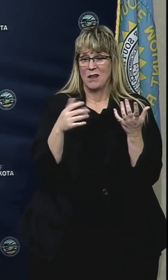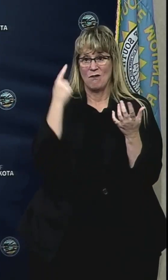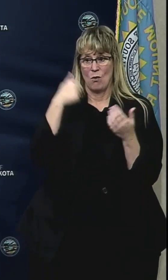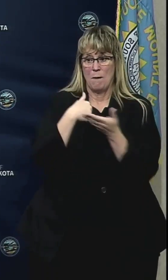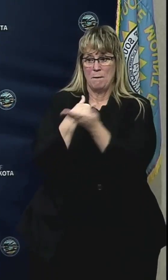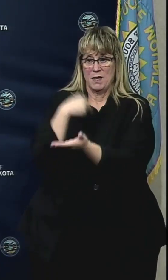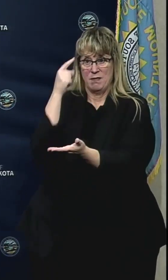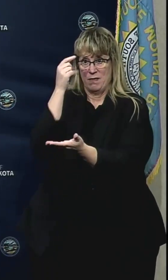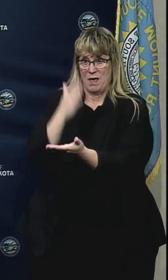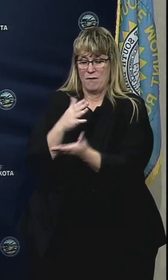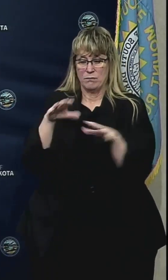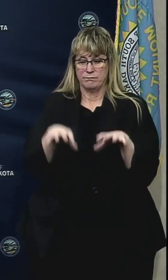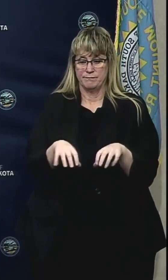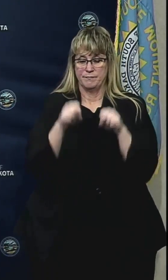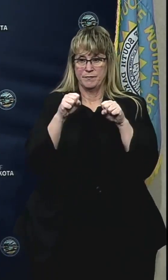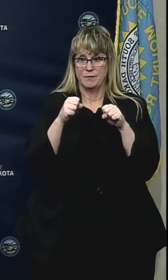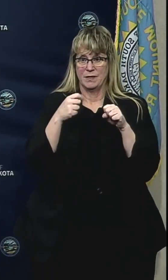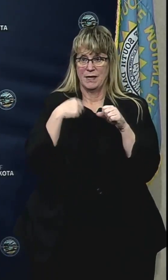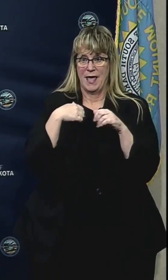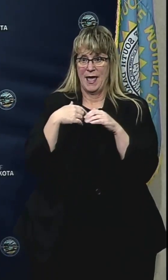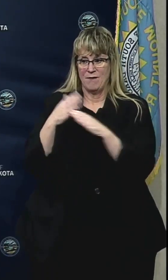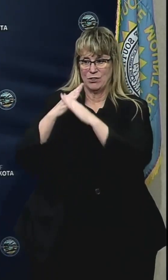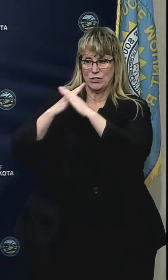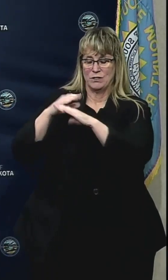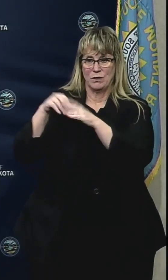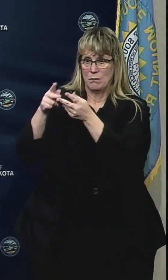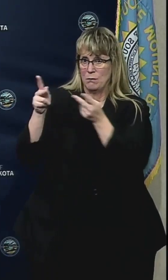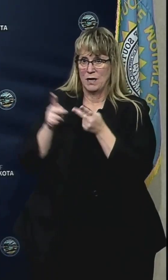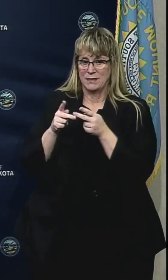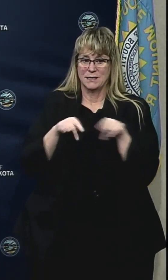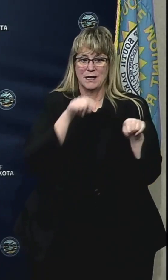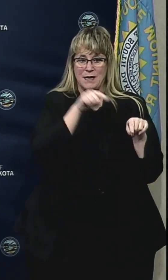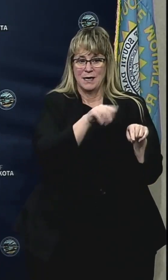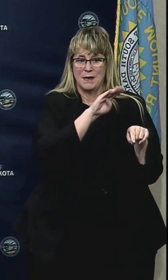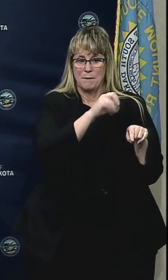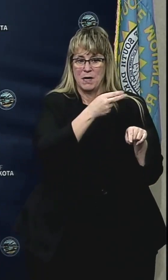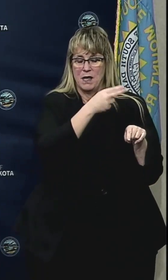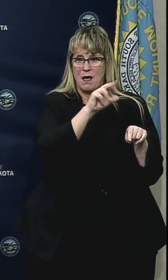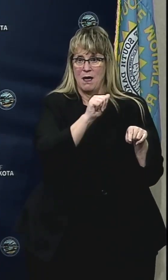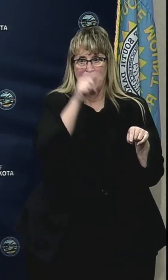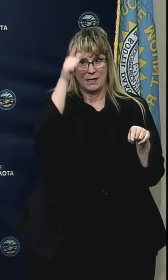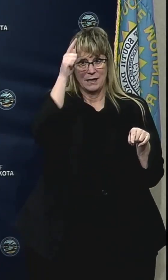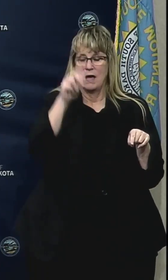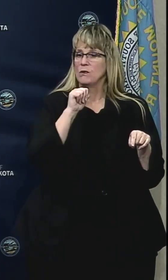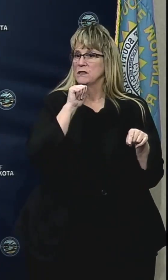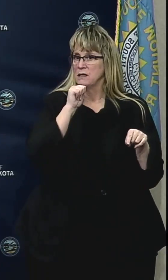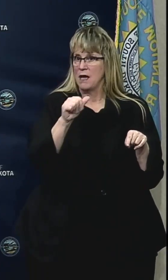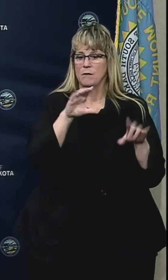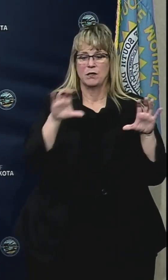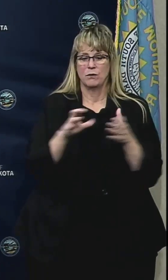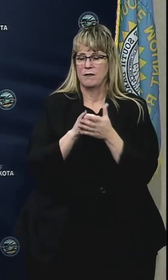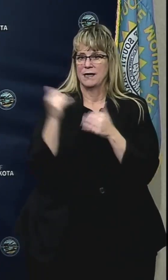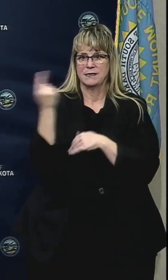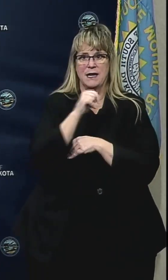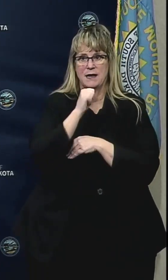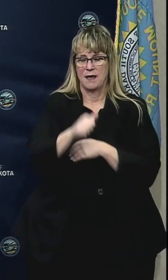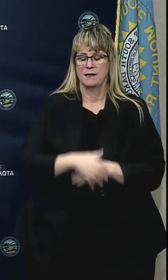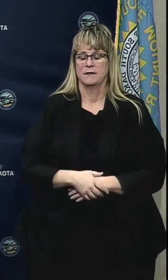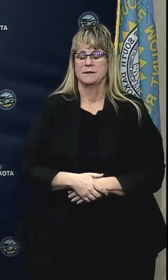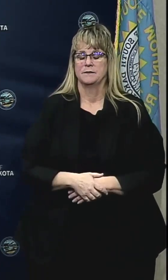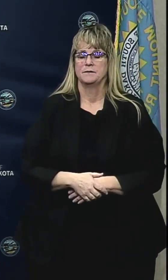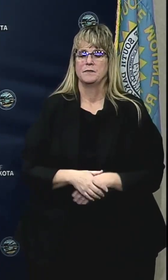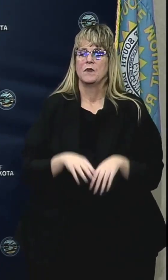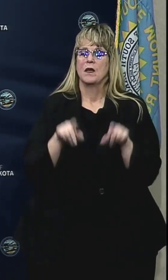me taking action to put a shelter in place there in Minnehaha and Lincoln counties, I will not be doing that today. Also,